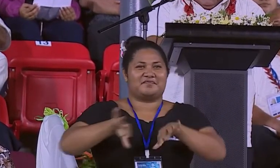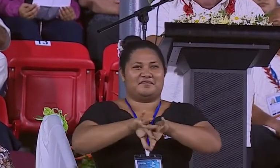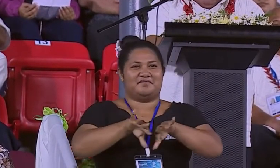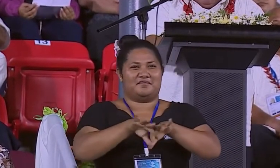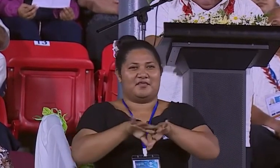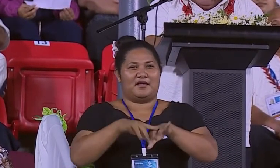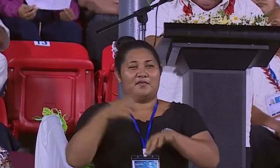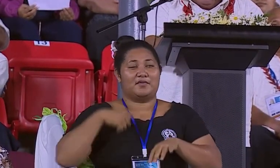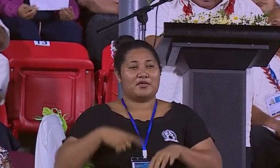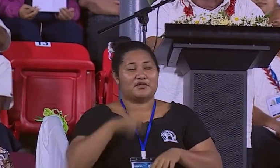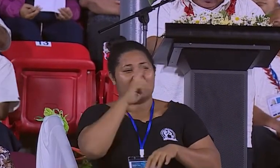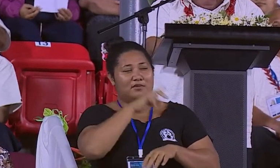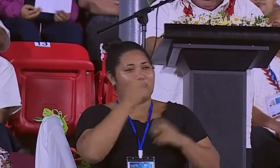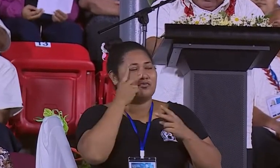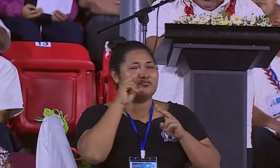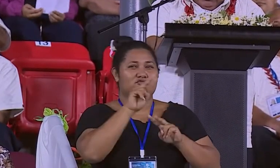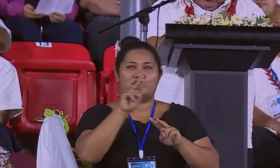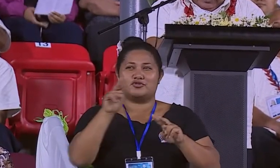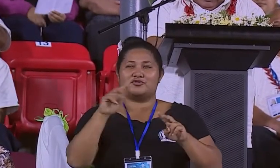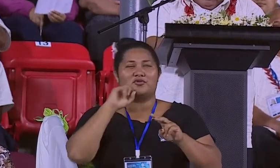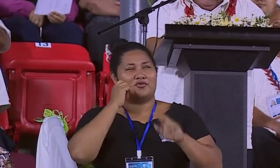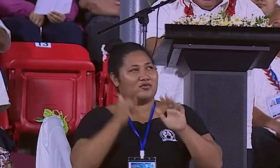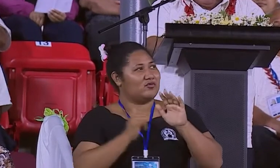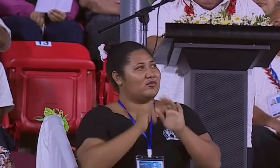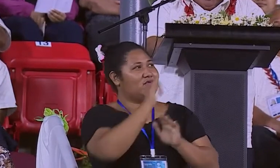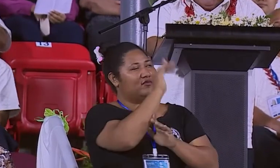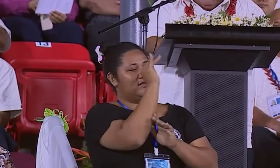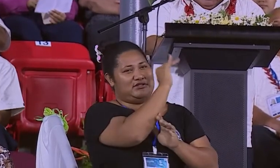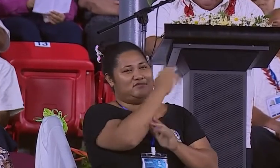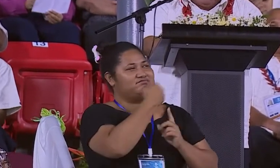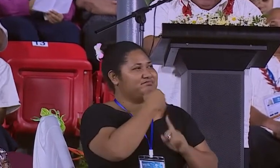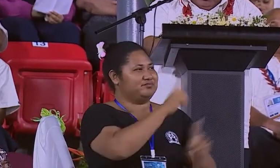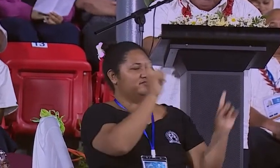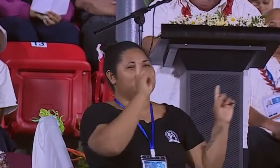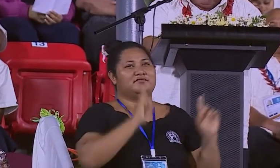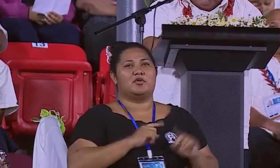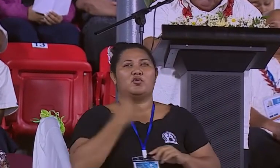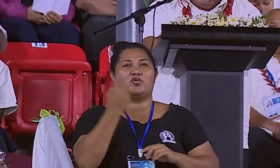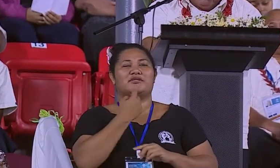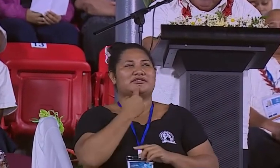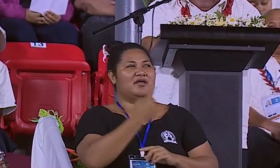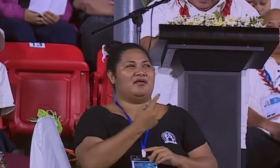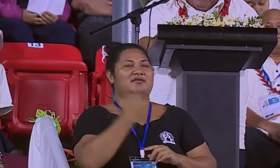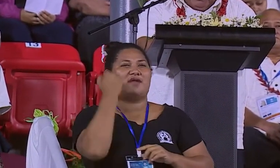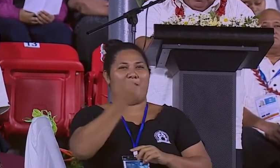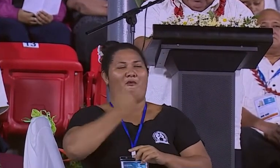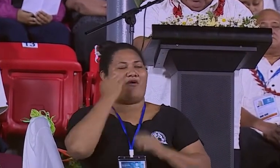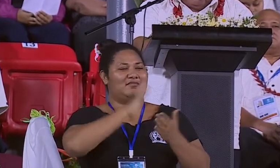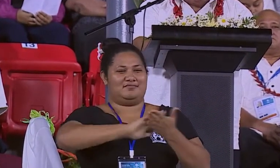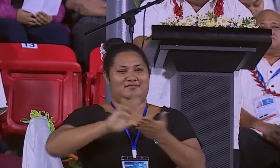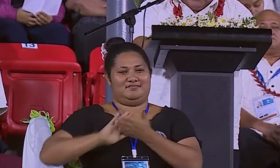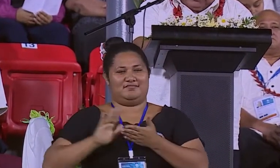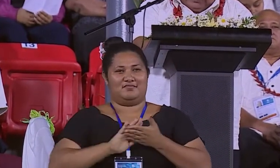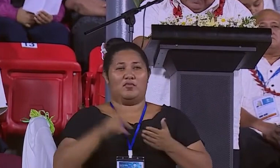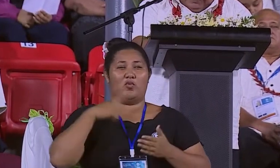le talave I whafuatu o Samoa. Ua la tau whapea ne ai o Samoa se atu nuu e tū mamā.